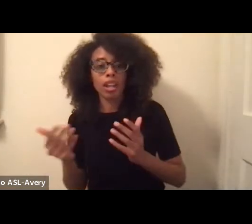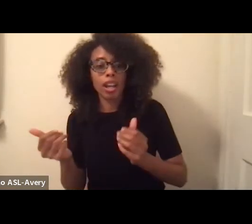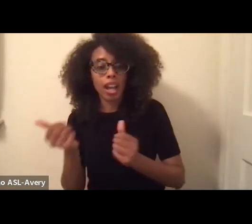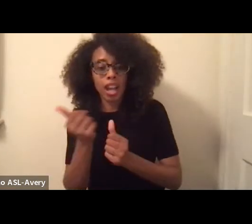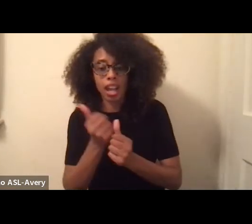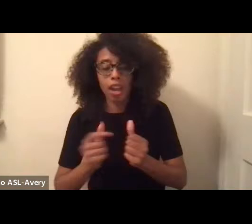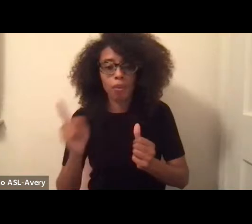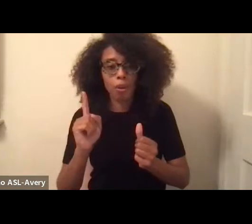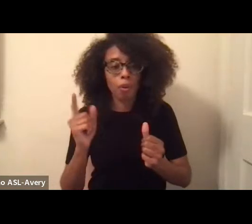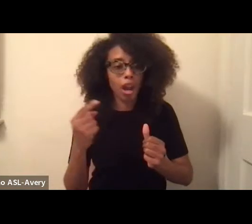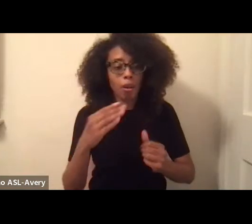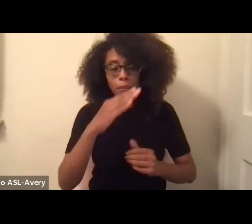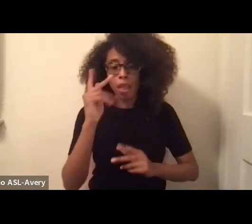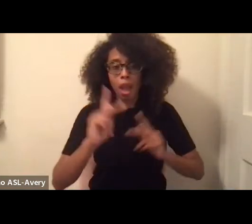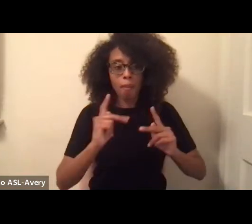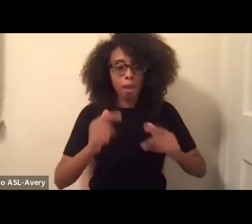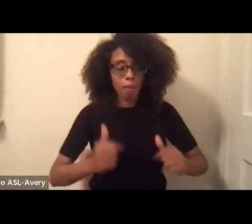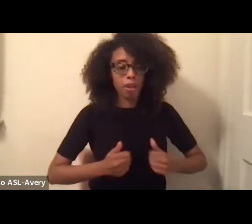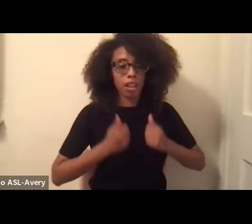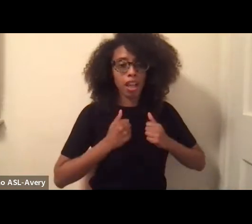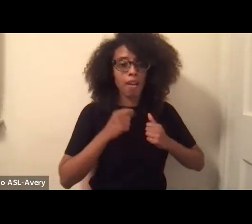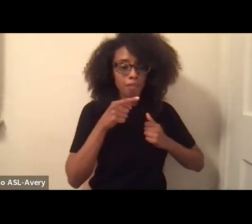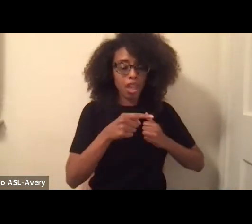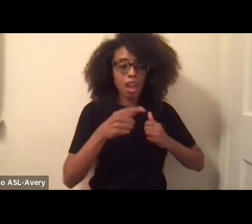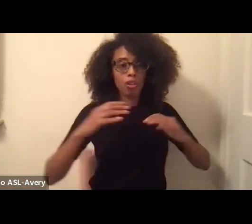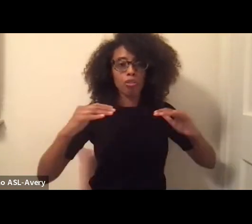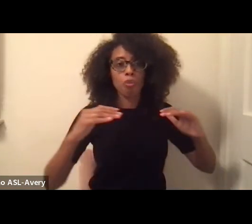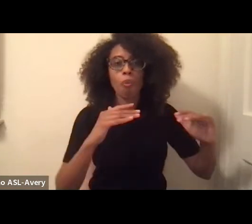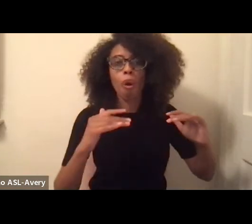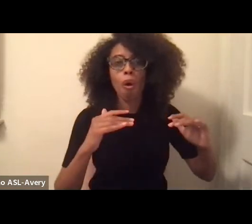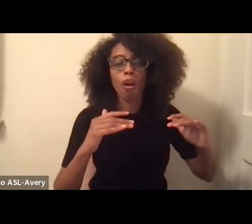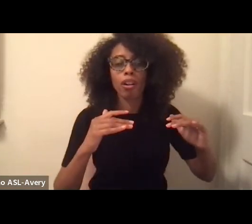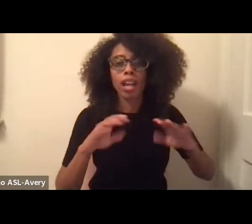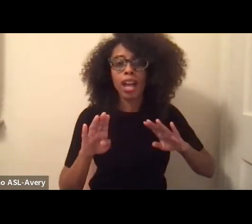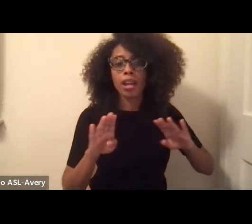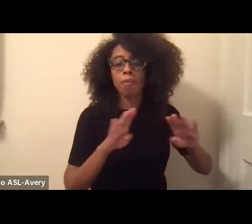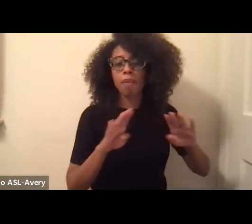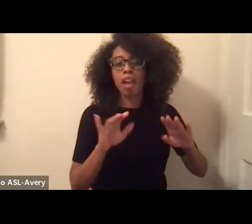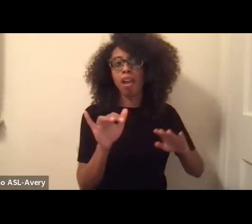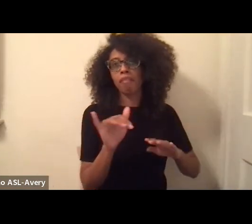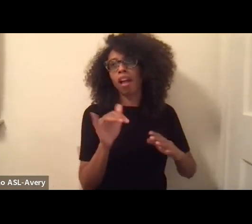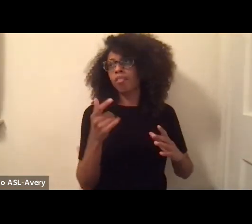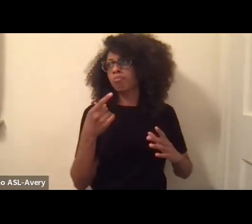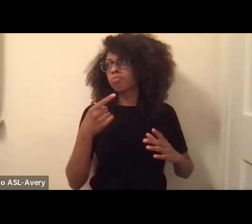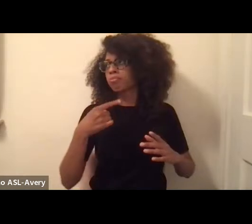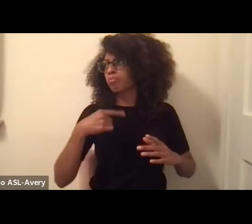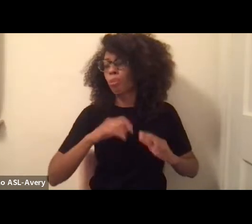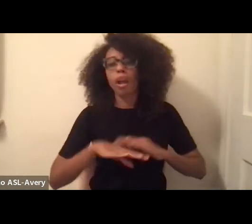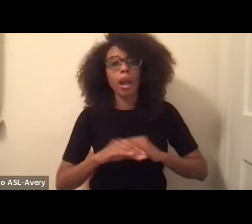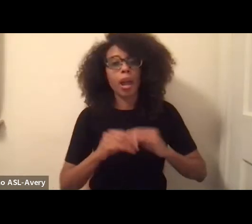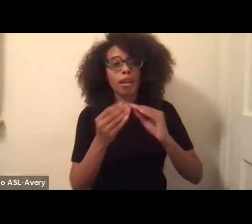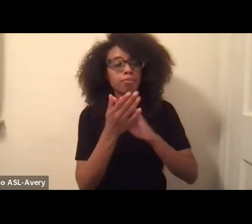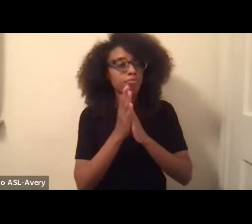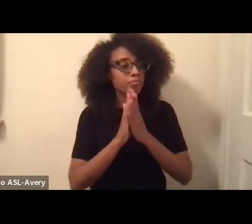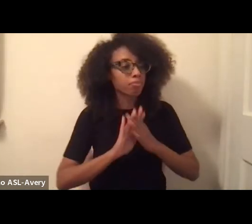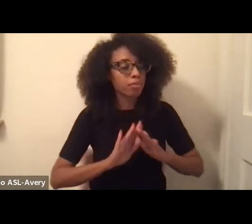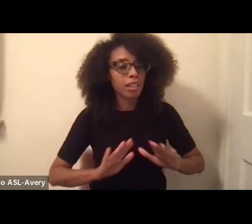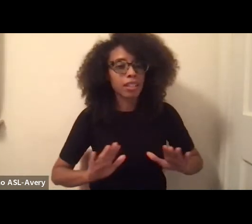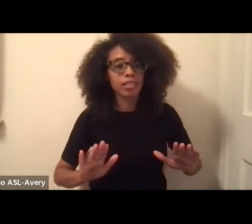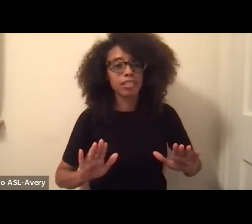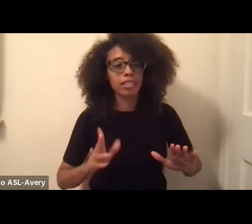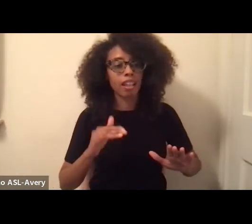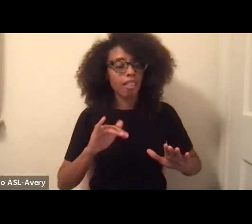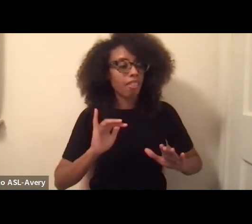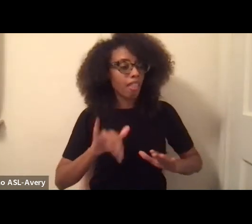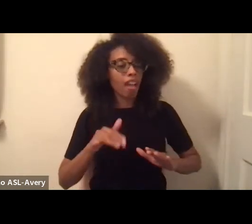earth. And to behave as if we live in a state of peace has allowed